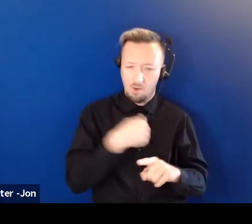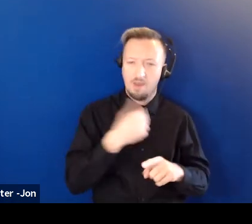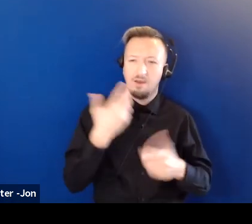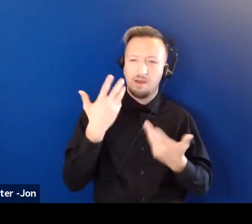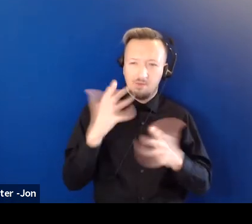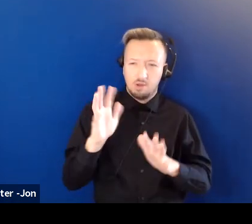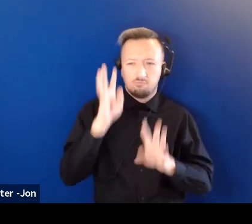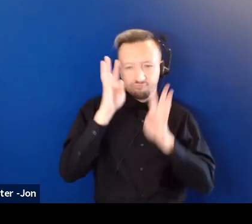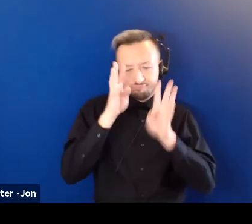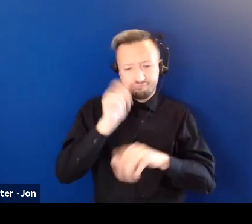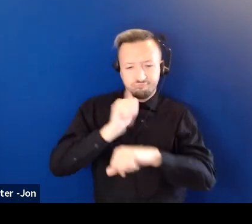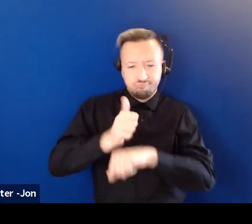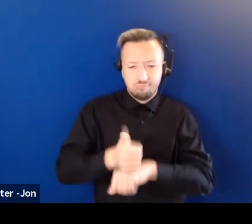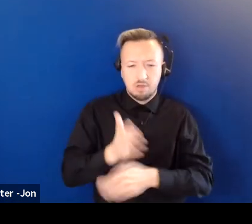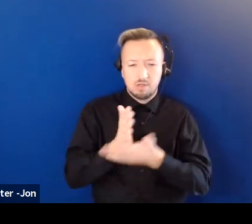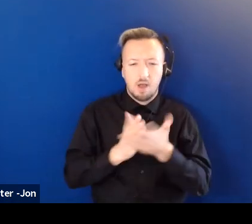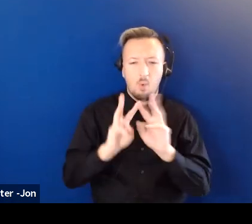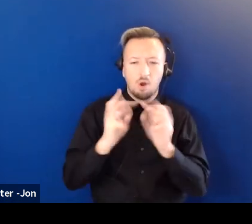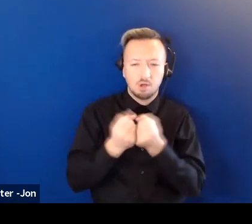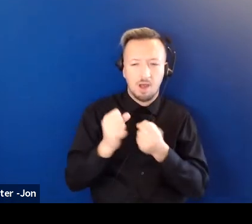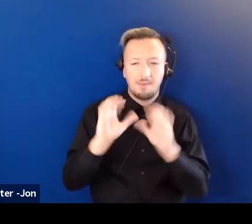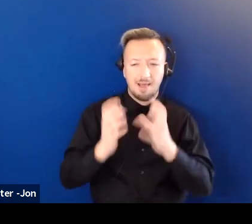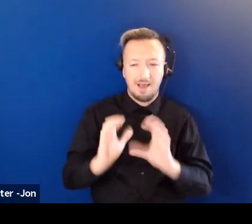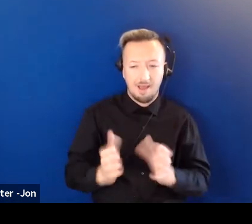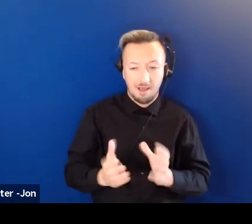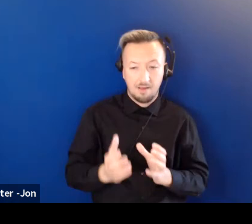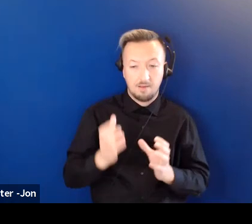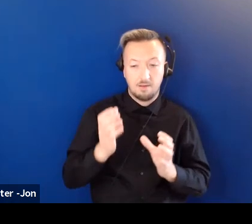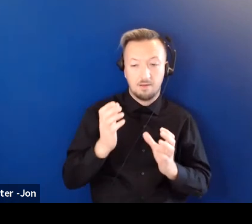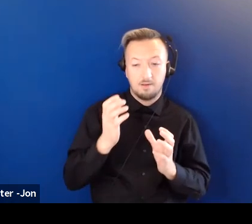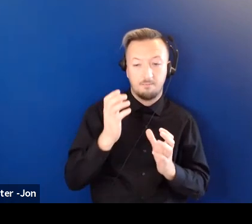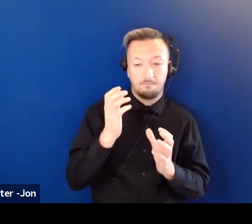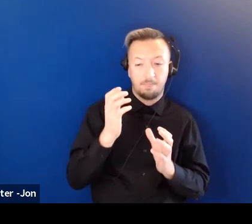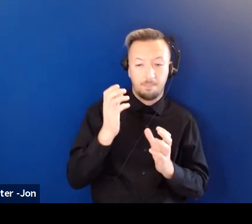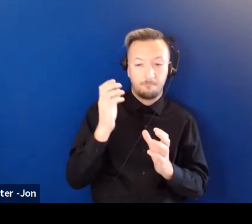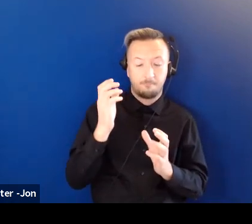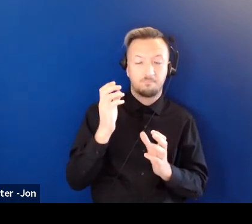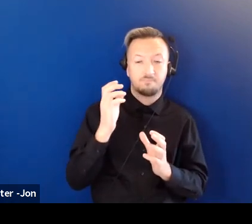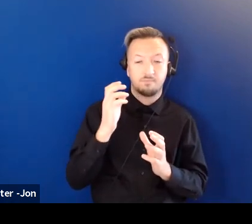we share and make sure that parents know that we're a resource and that they can connect with us.